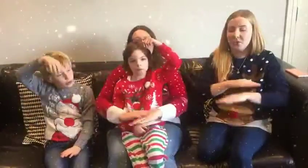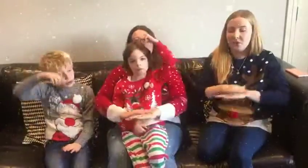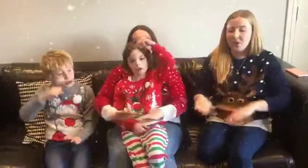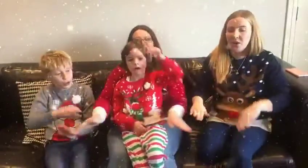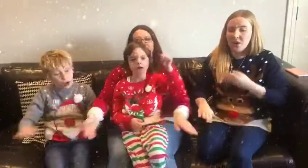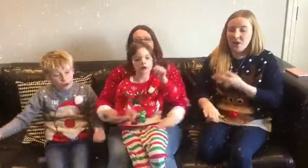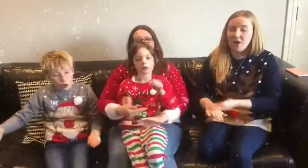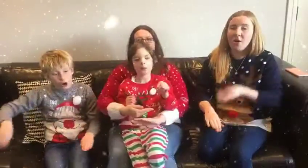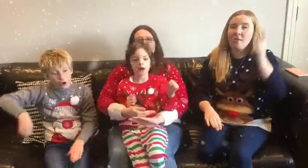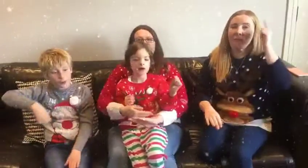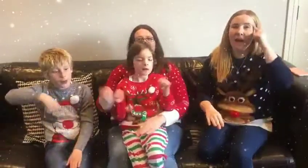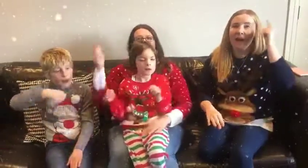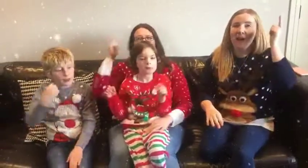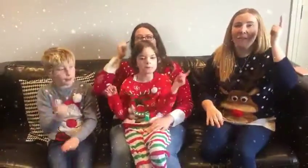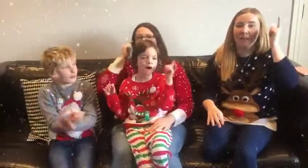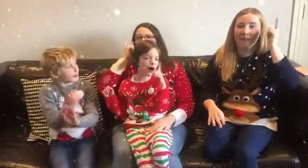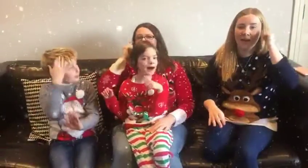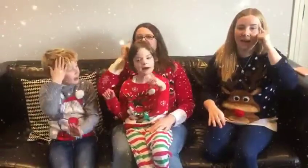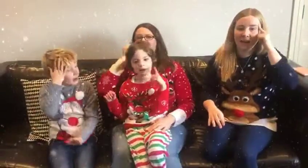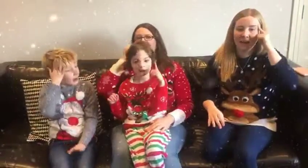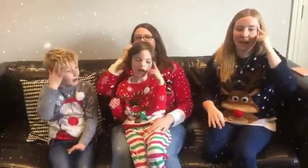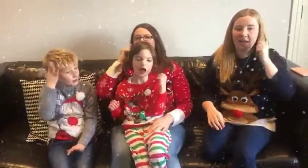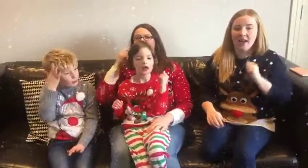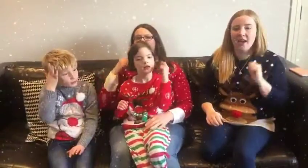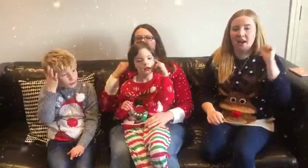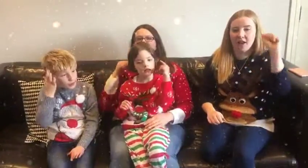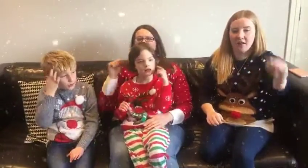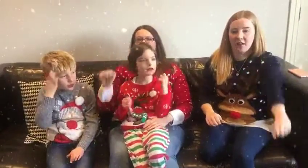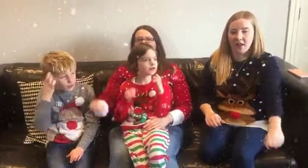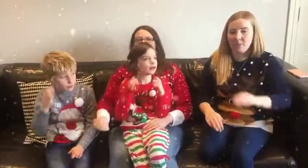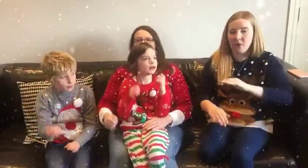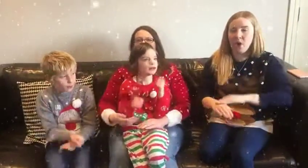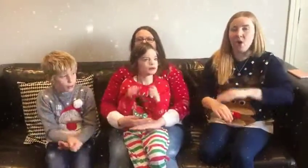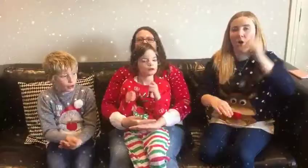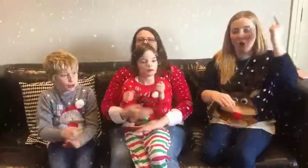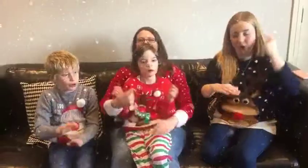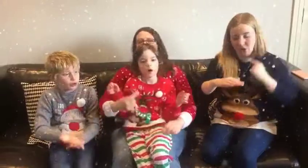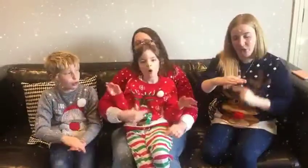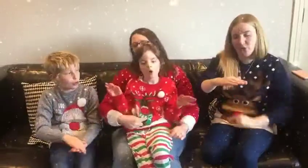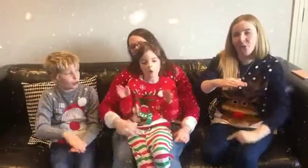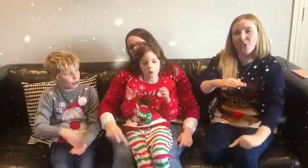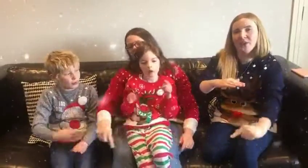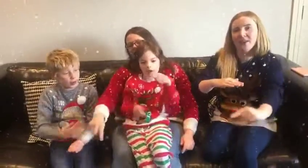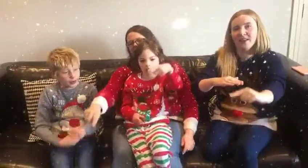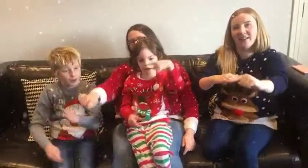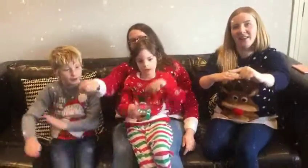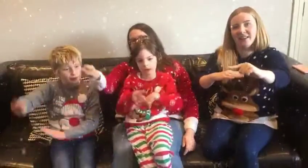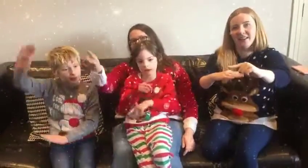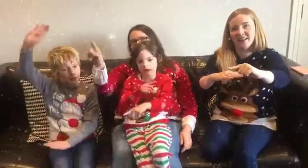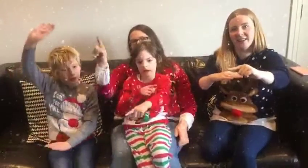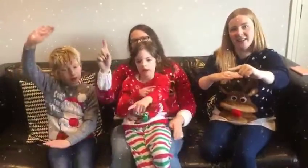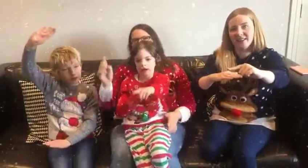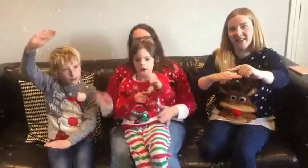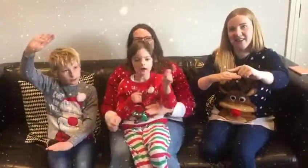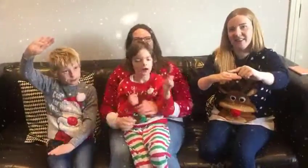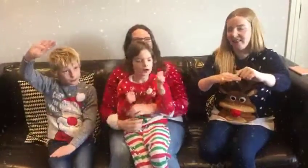Mistletoe's not on my mind, and I'll keep on going. Oh, perfect, guys. It's in my